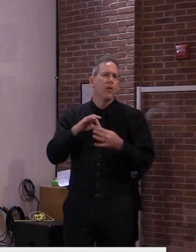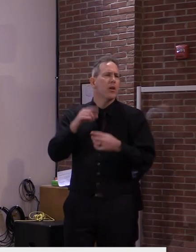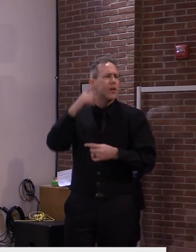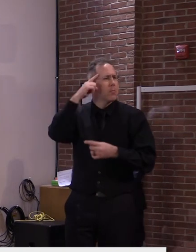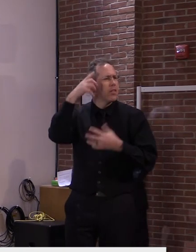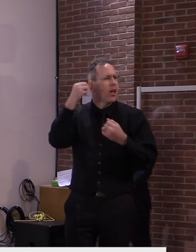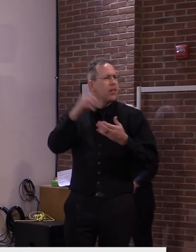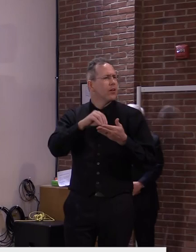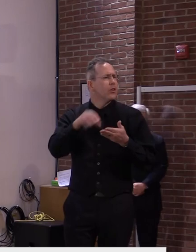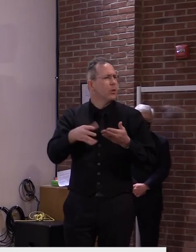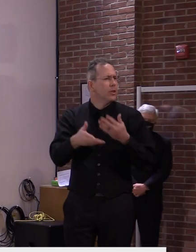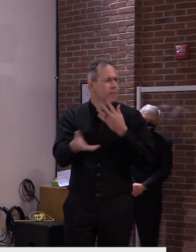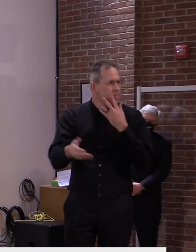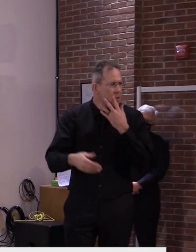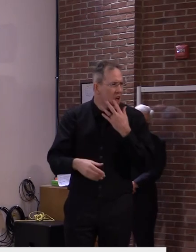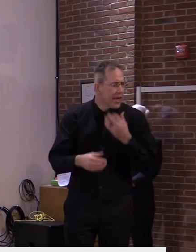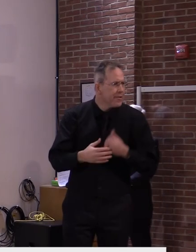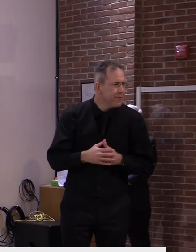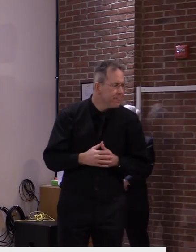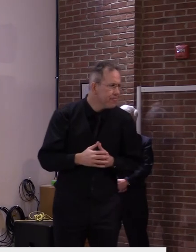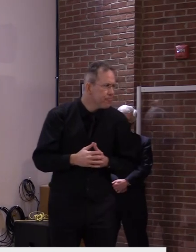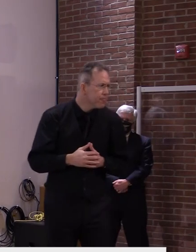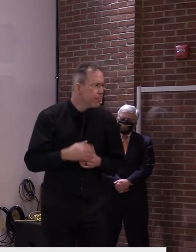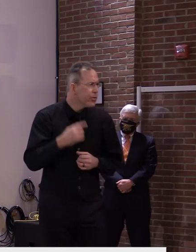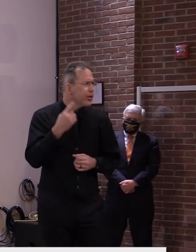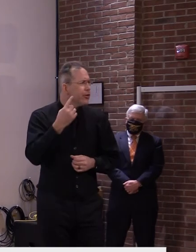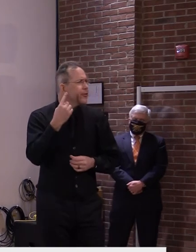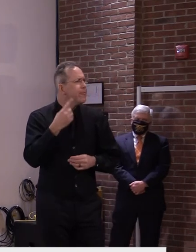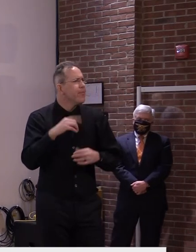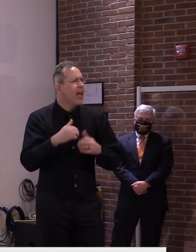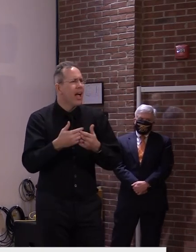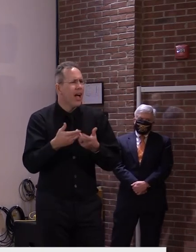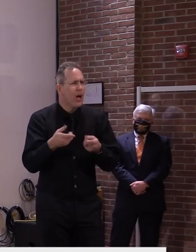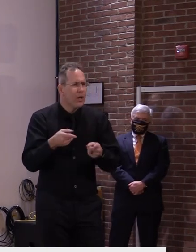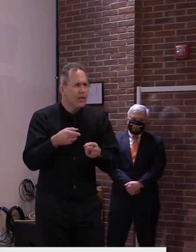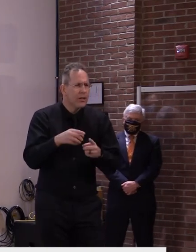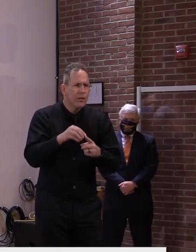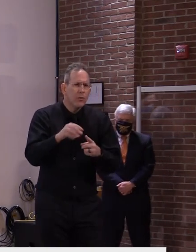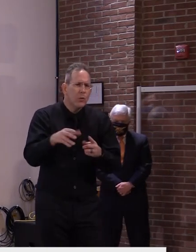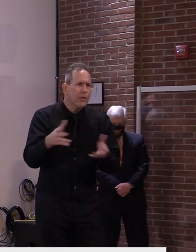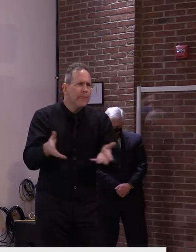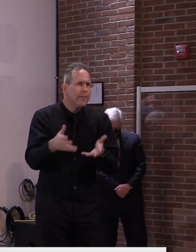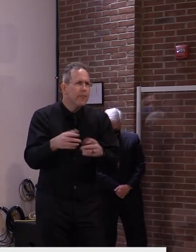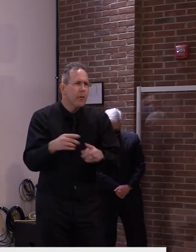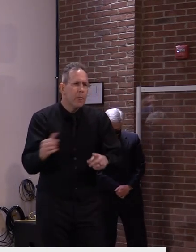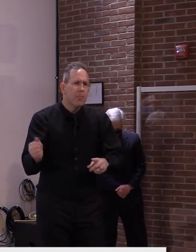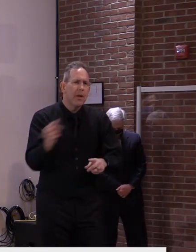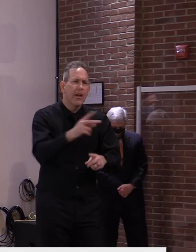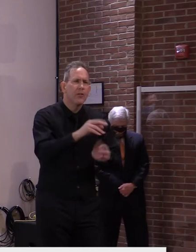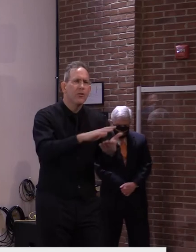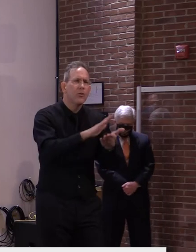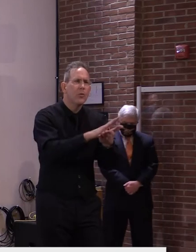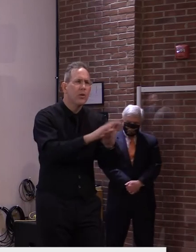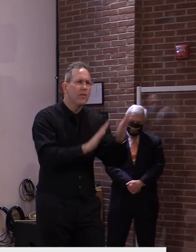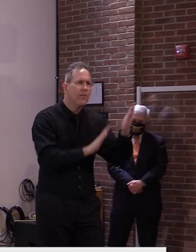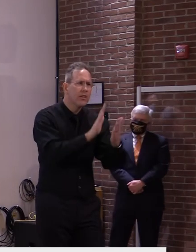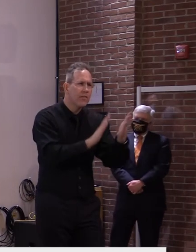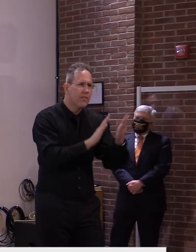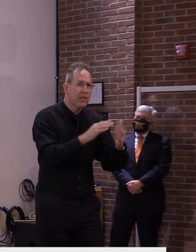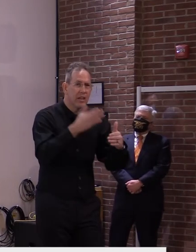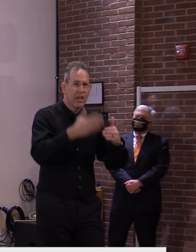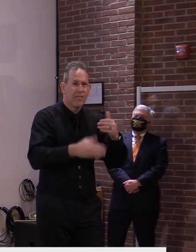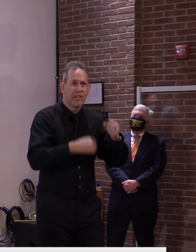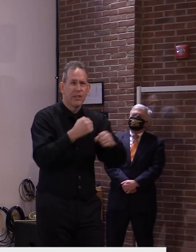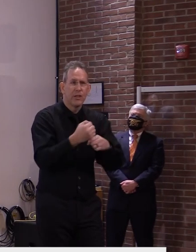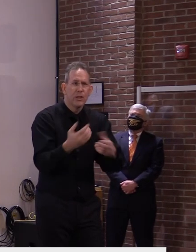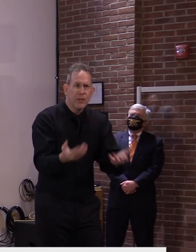conversations are progressing when it comes to getting people back into schools by the end of this school year. I was wondering if you could kind of shed a little bit more